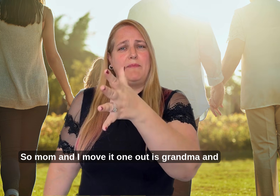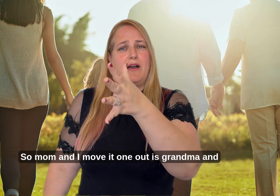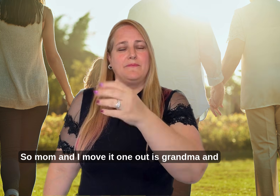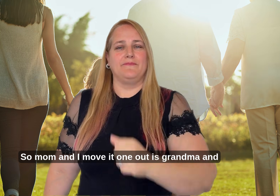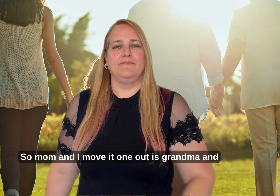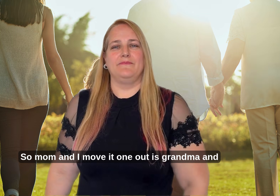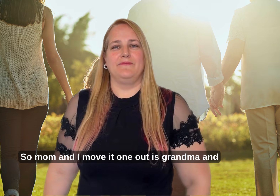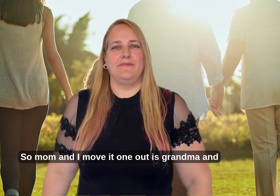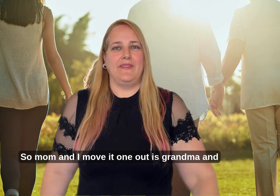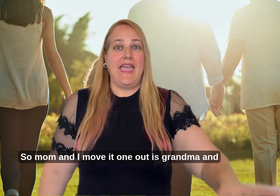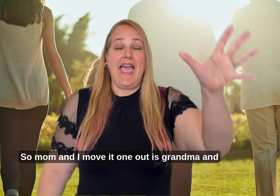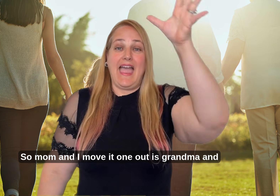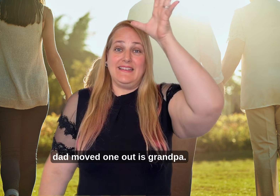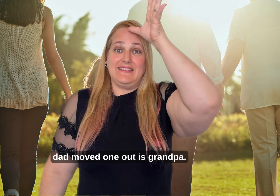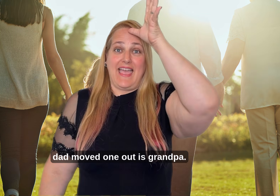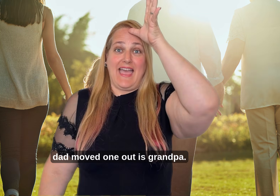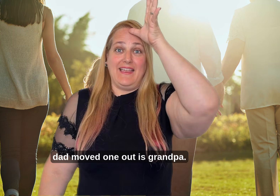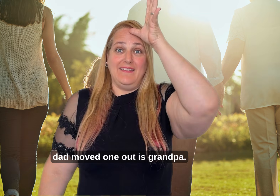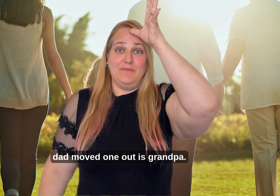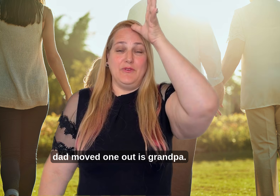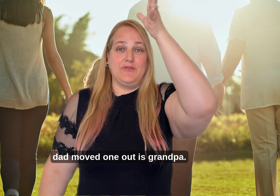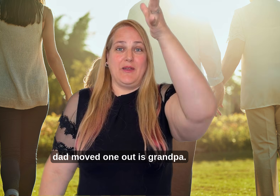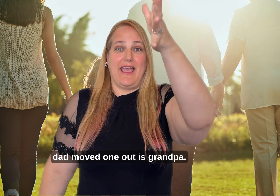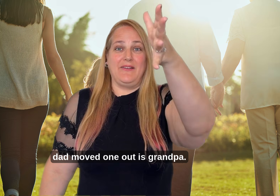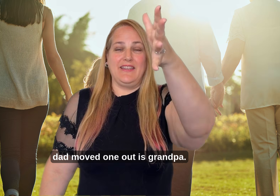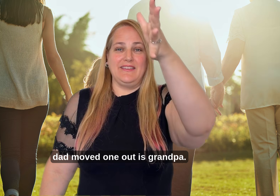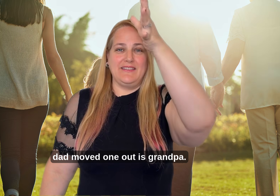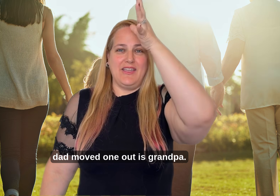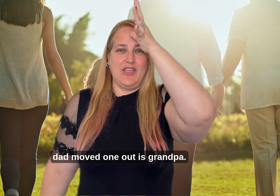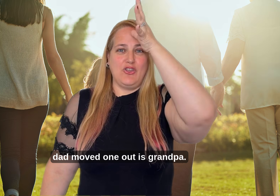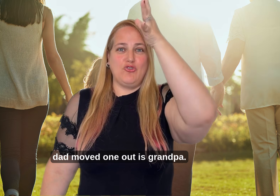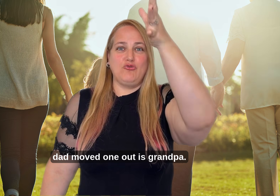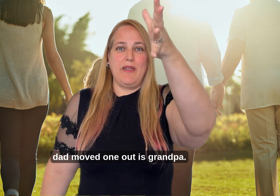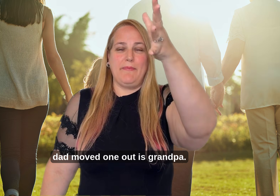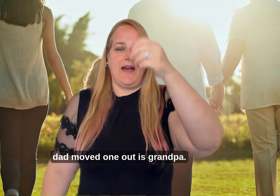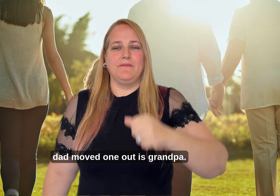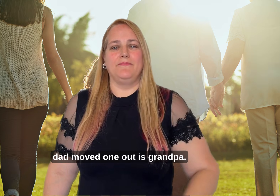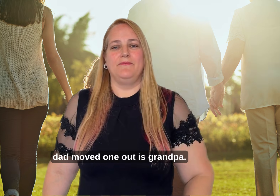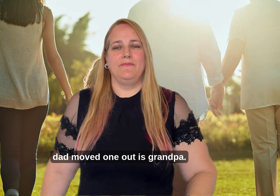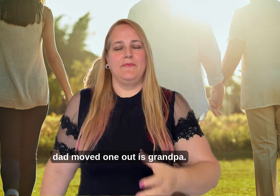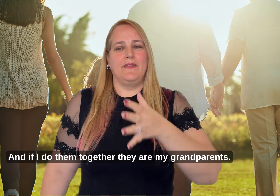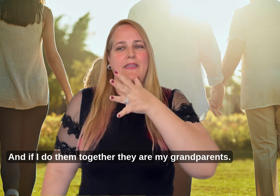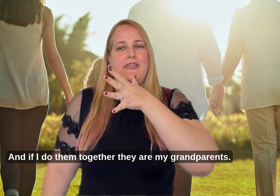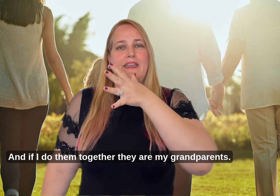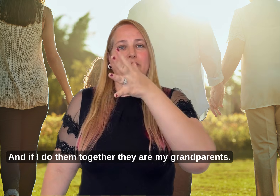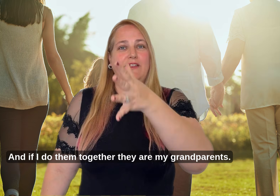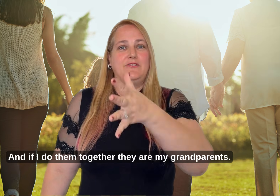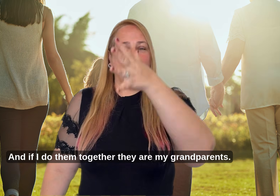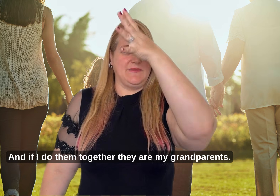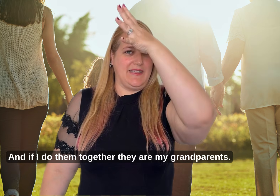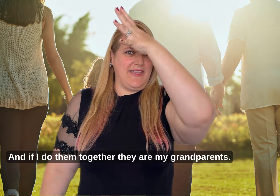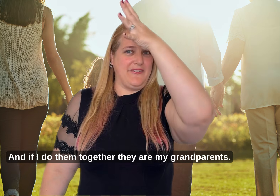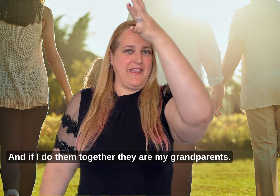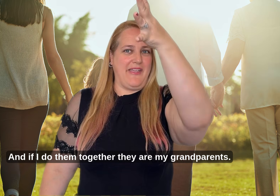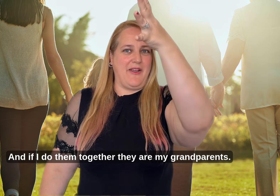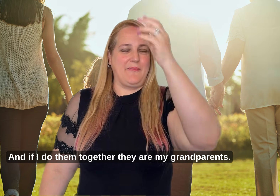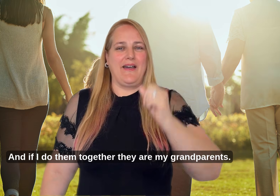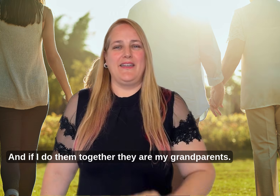grandma. And dad, moved 1 out, is grandpa. And if I do them together, they are my